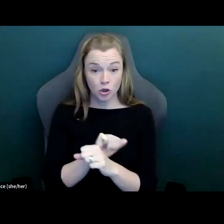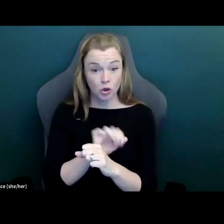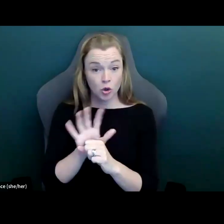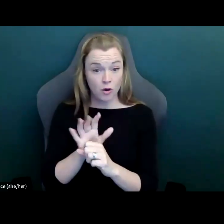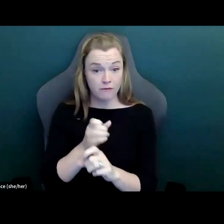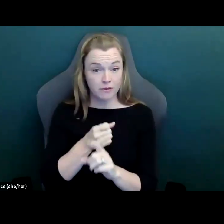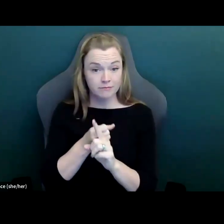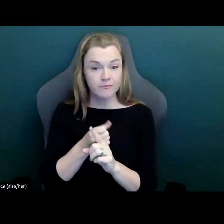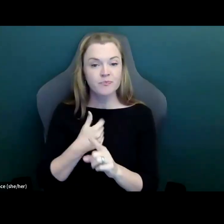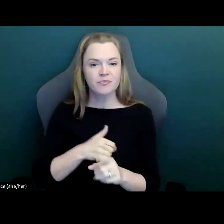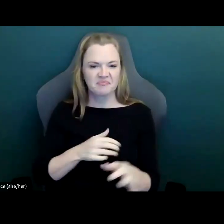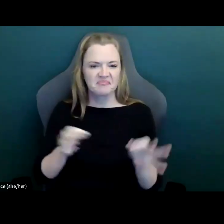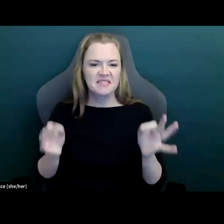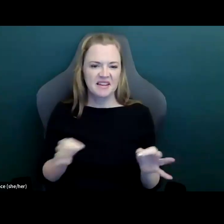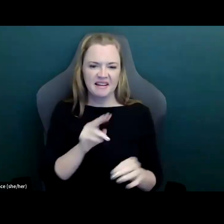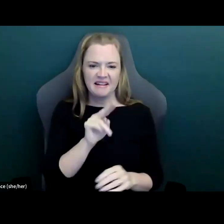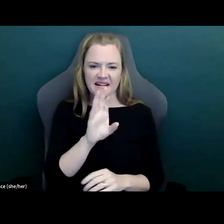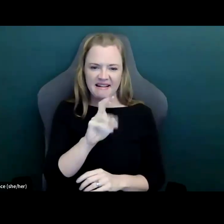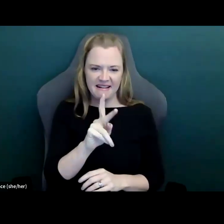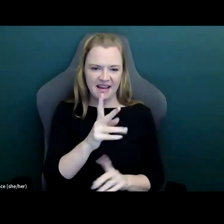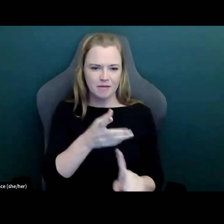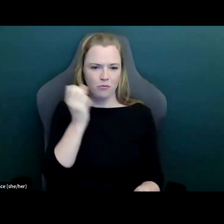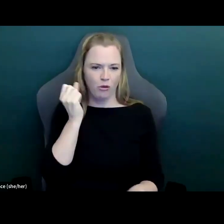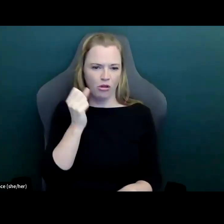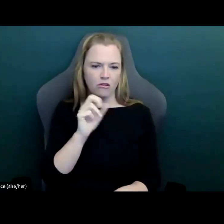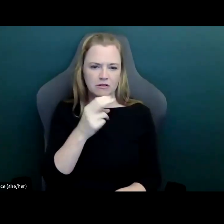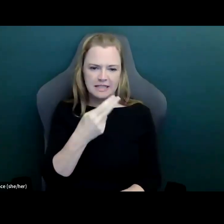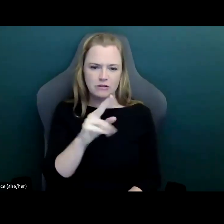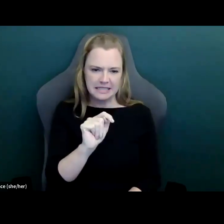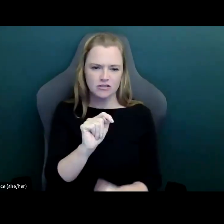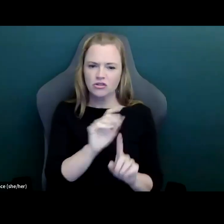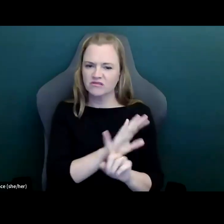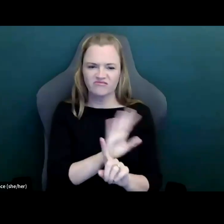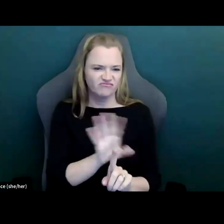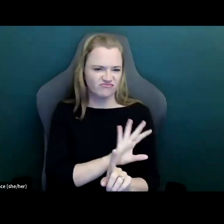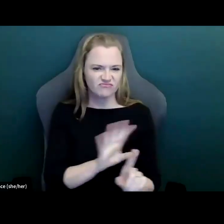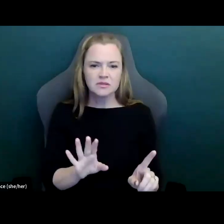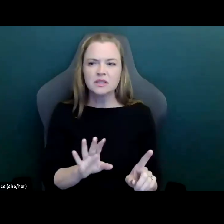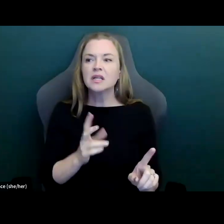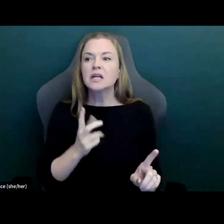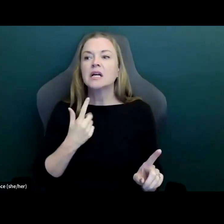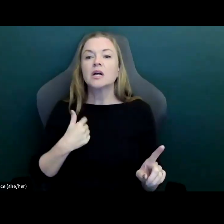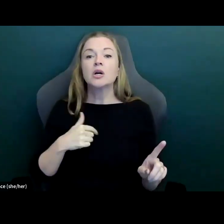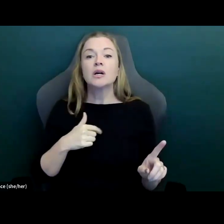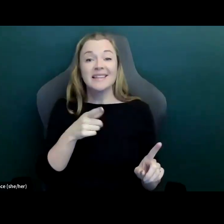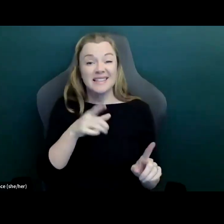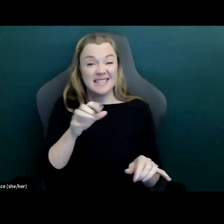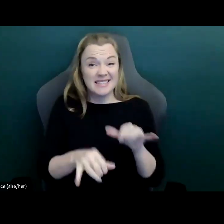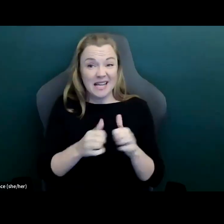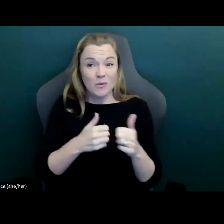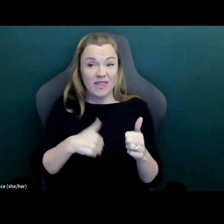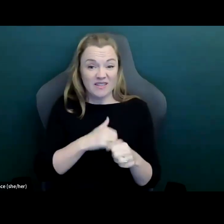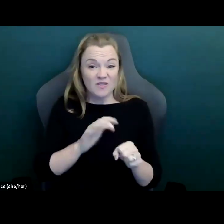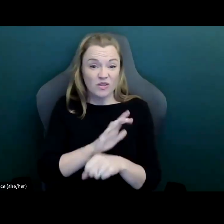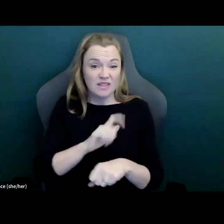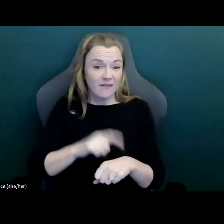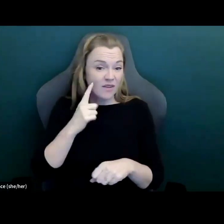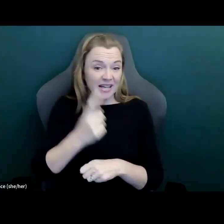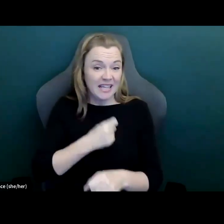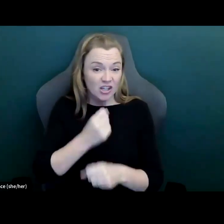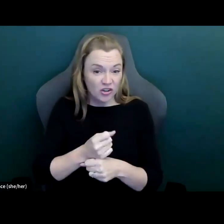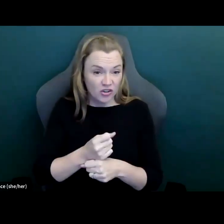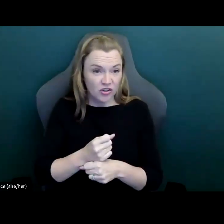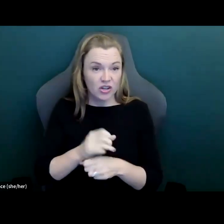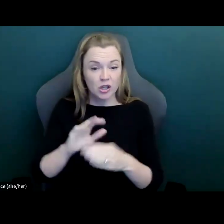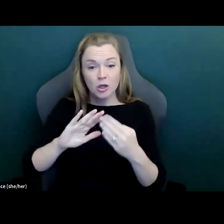the decision to pull Nick from his job at Harris Teeter, and he was home with us full-time for the next year, receiving community services via